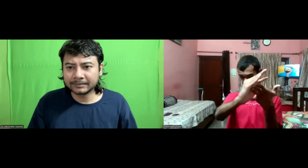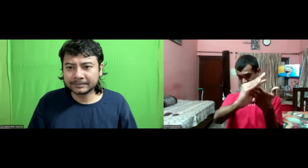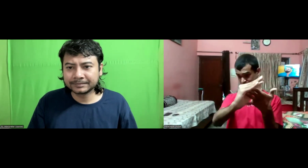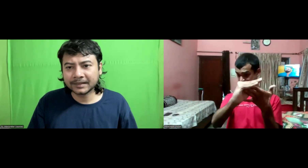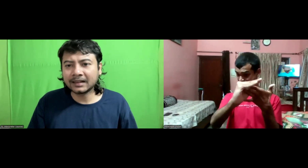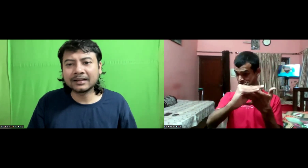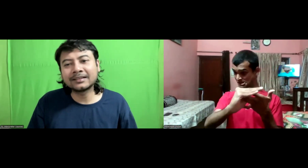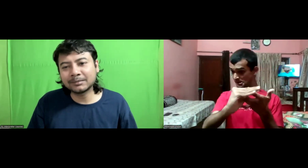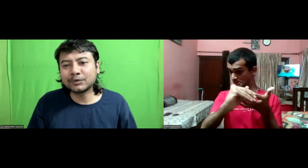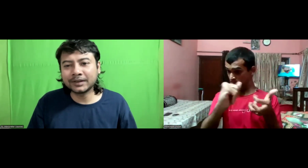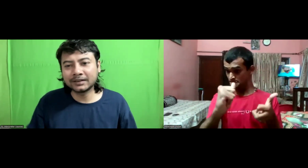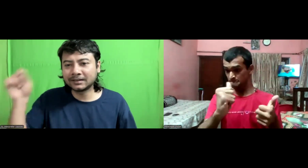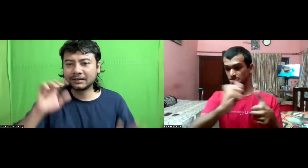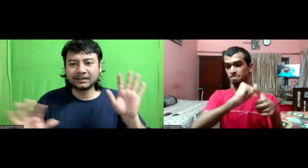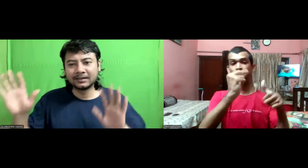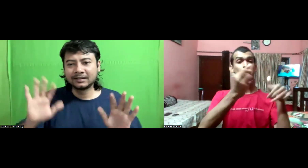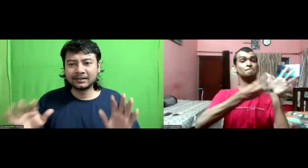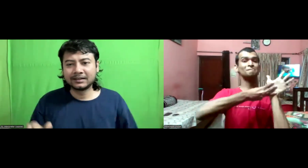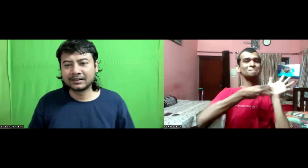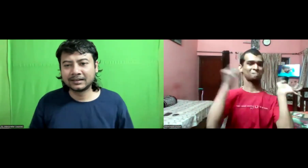Sing. Singham. Achha, the Sing. movie.